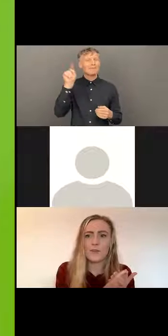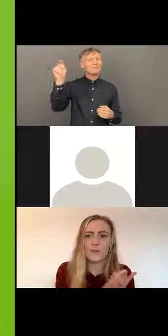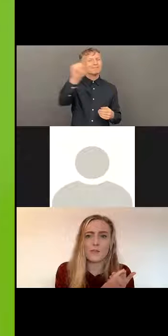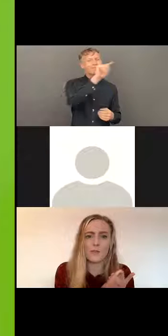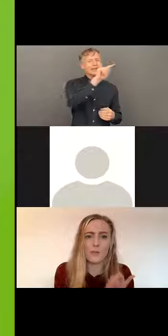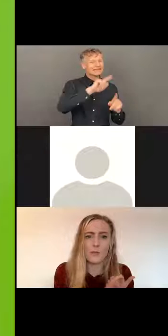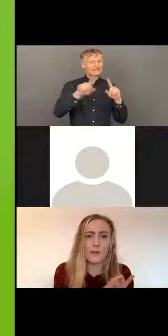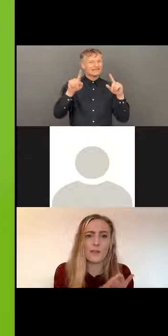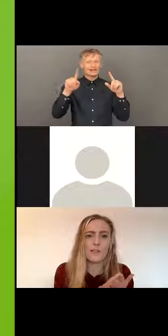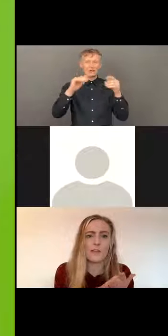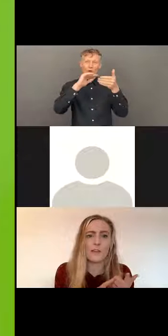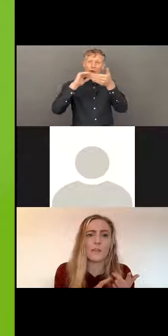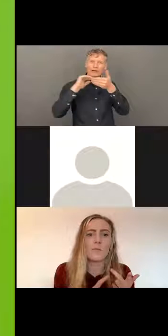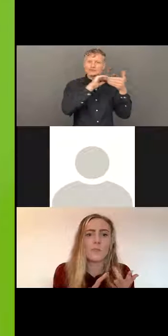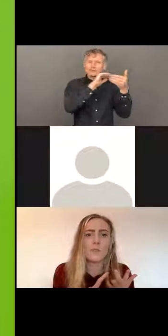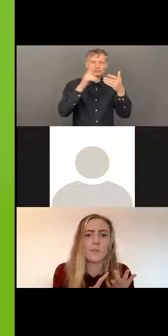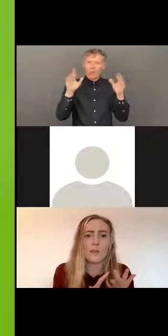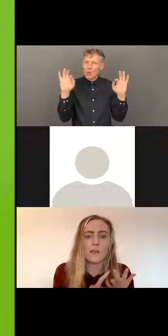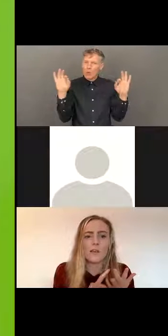accessibility in different formats.